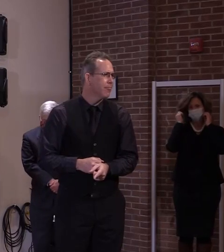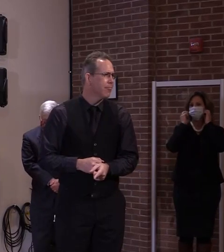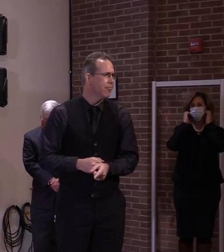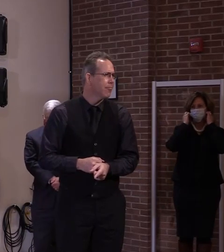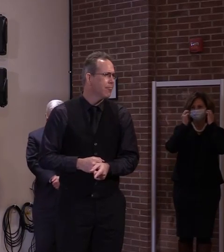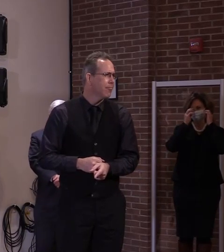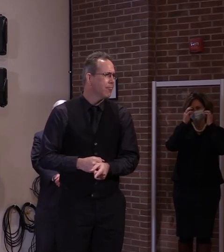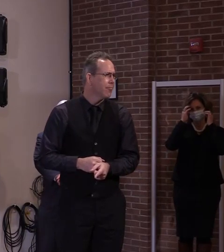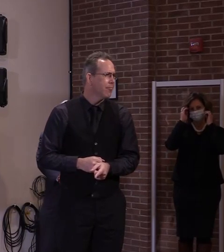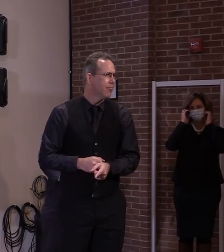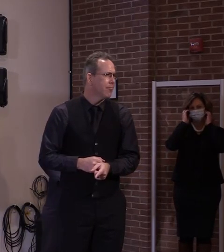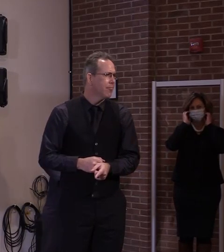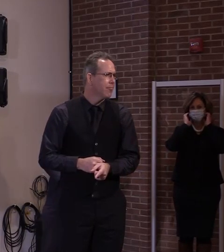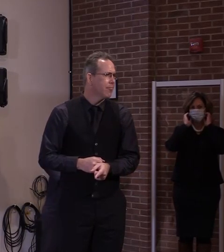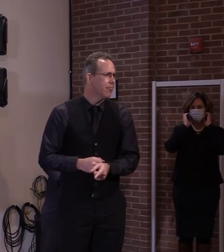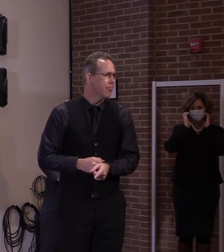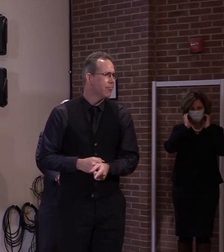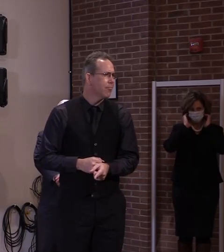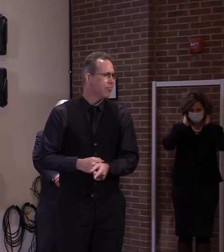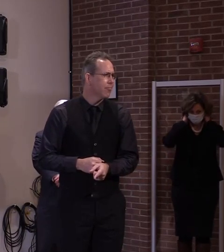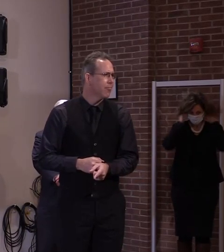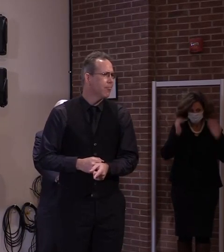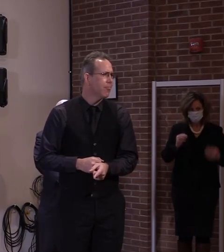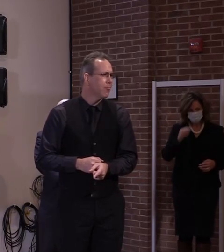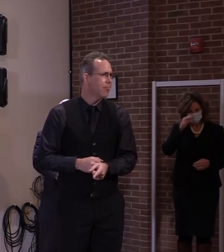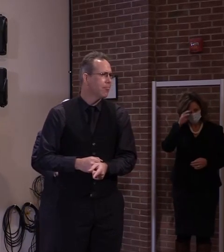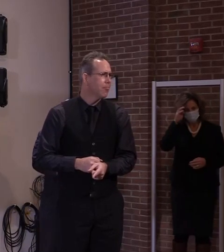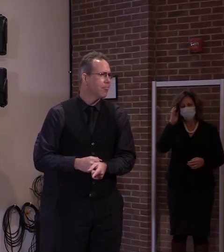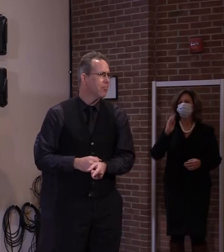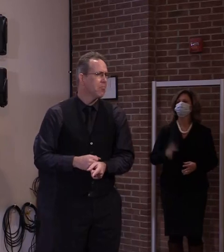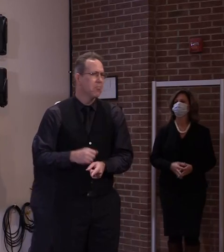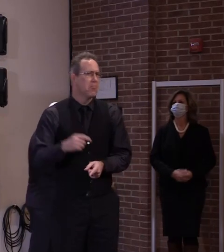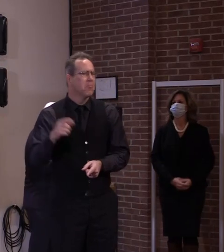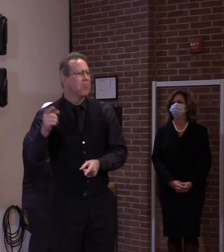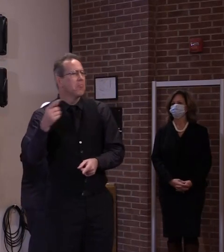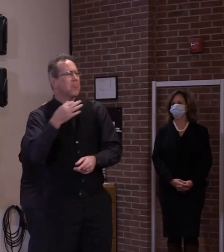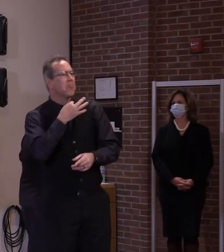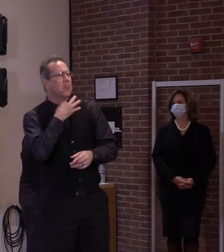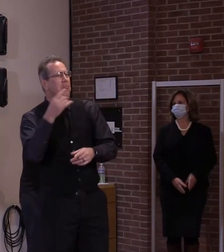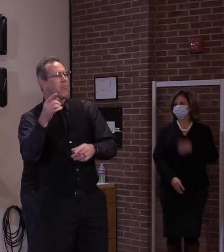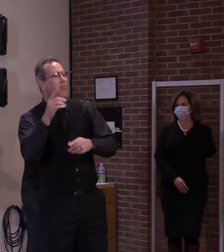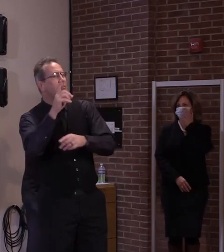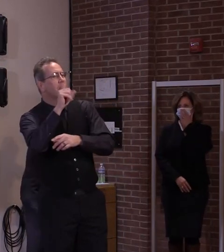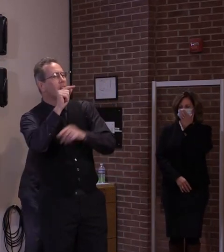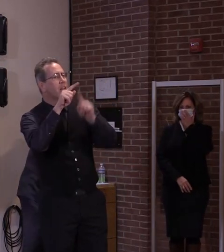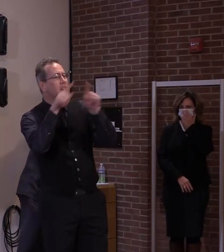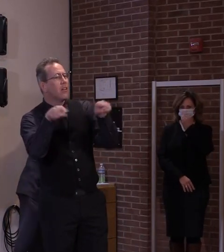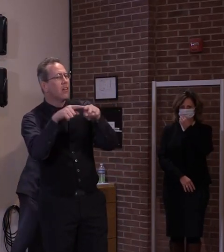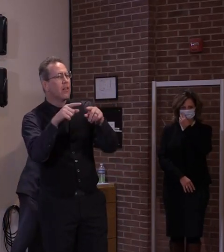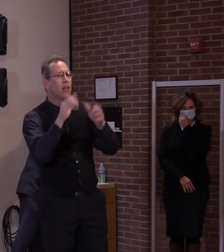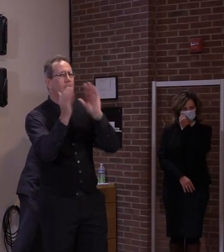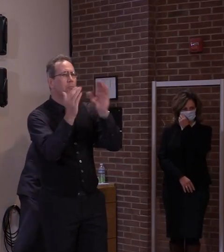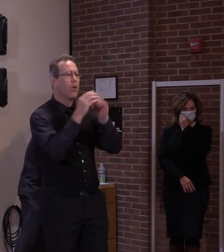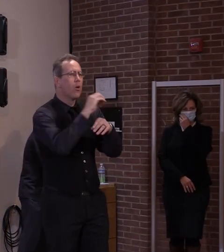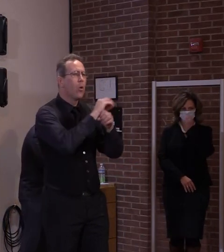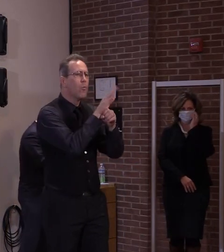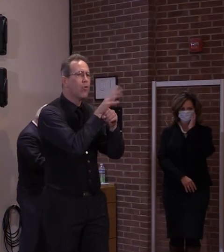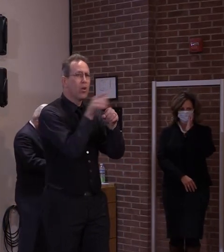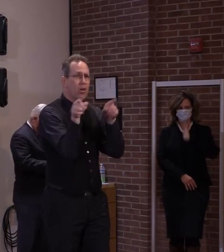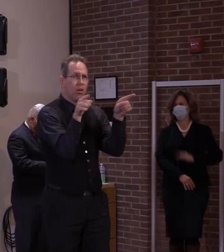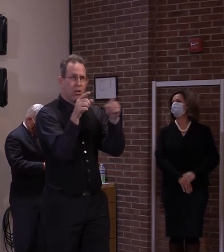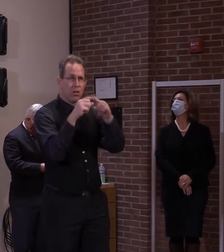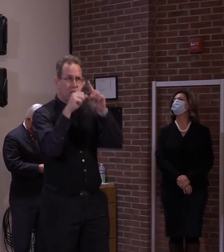or have we defeated the older variants to some extent? What's going to happen to Delta at this point? Yeah, I think you're seeing